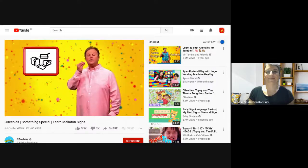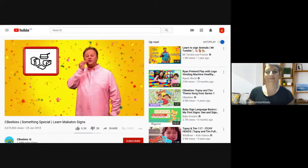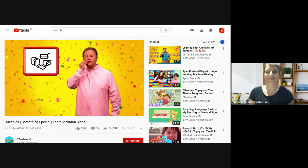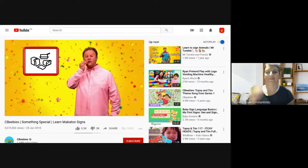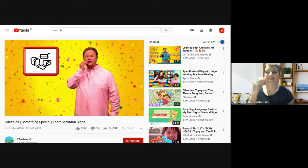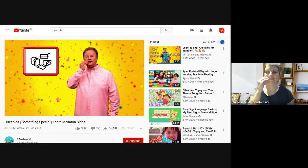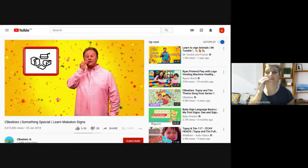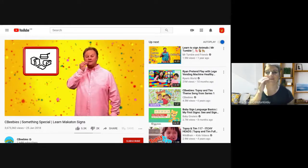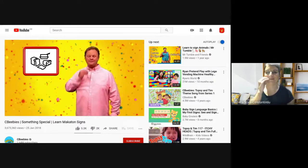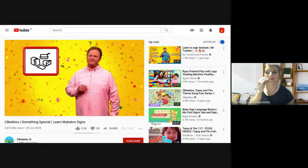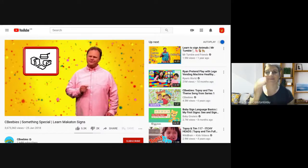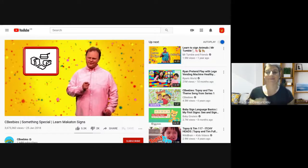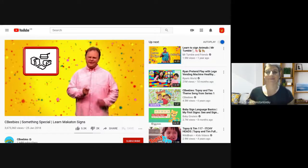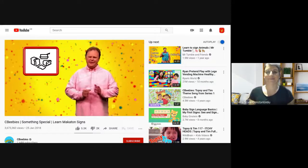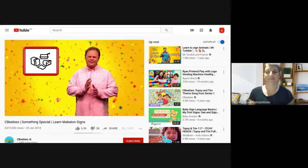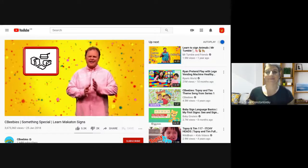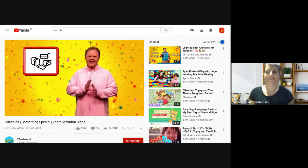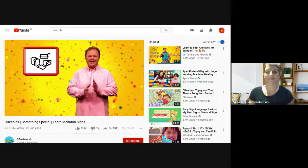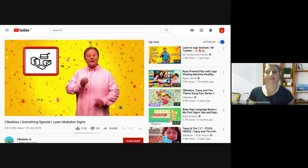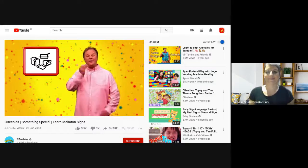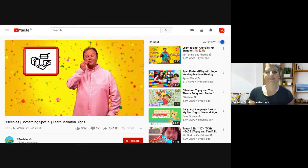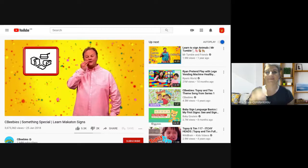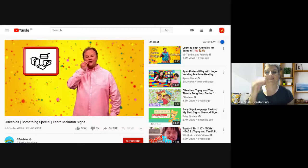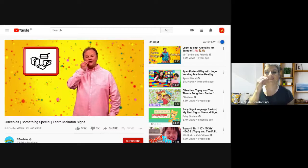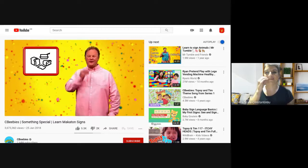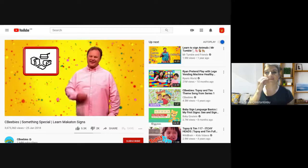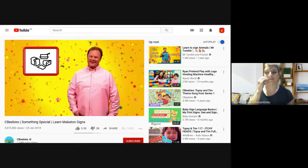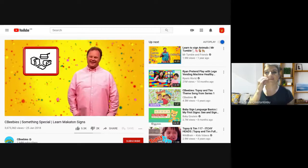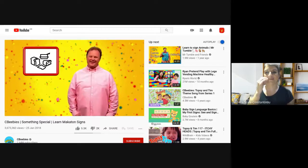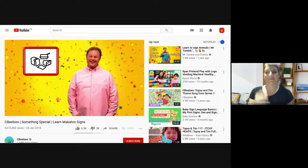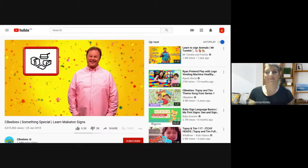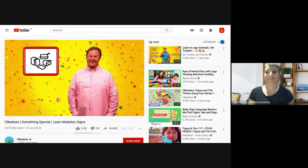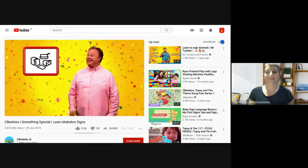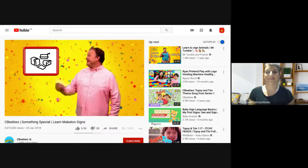Look. Food. You sign. Food.